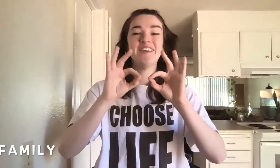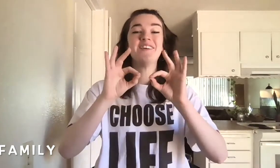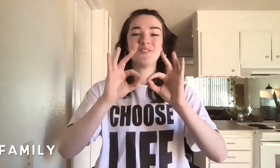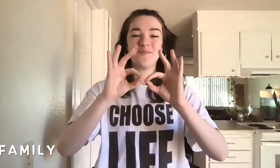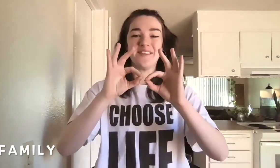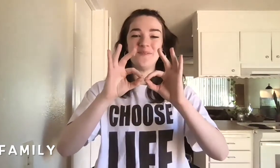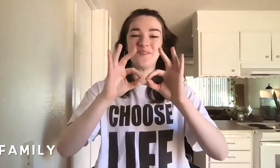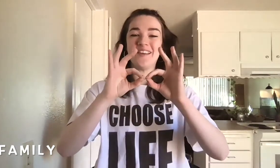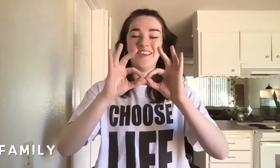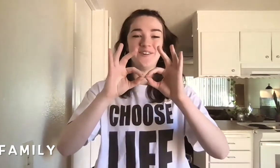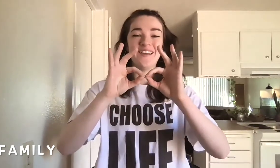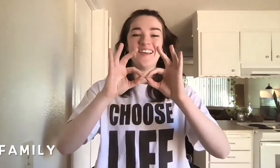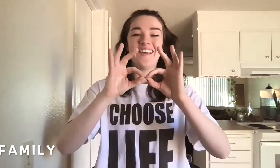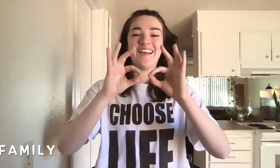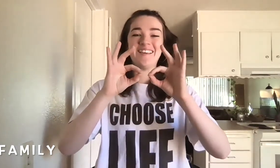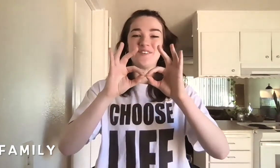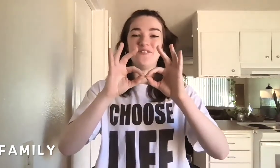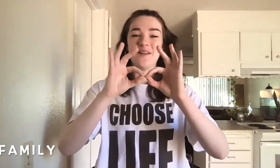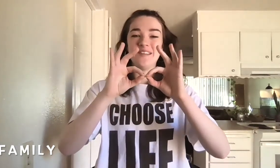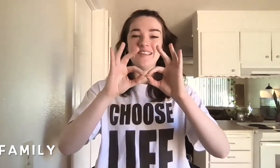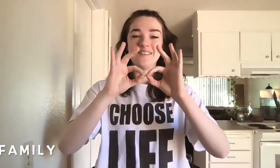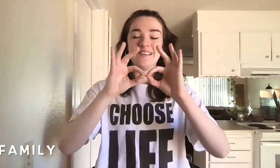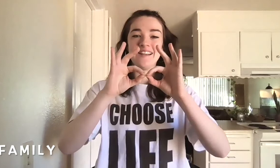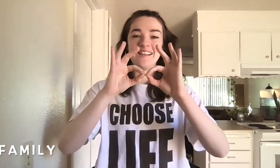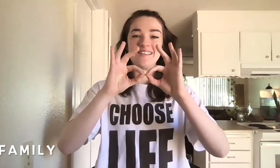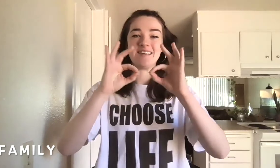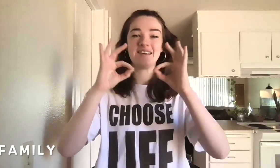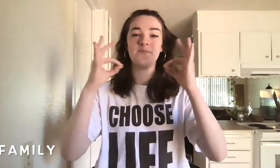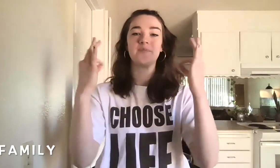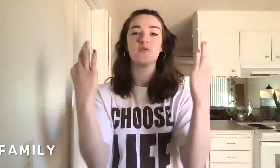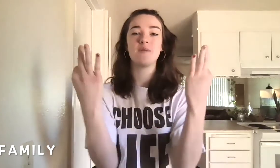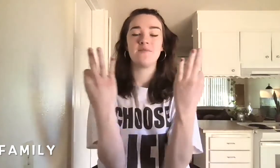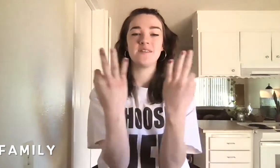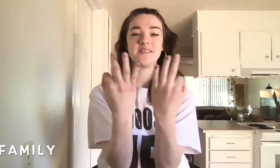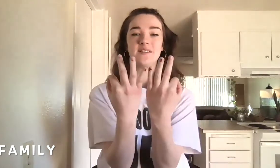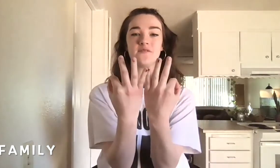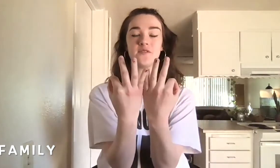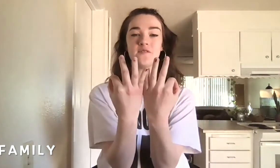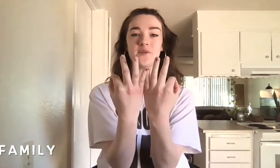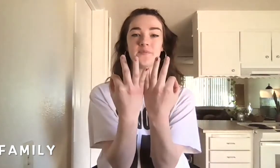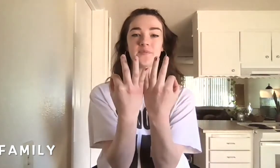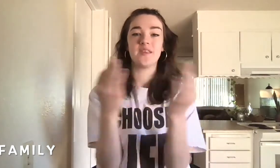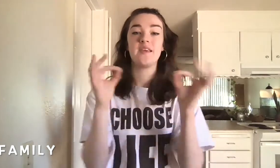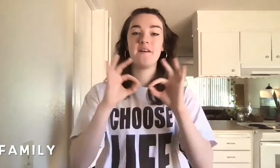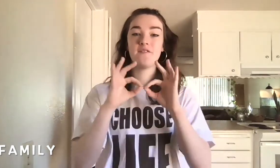sorry about that, but hey ho. So family, connect here, round in a circle in front of you.